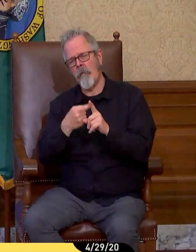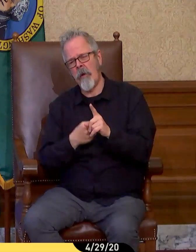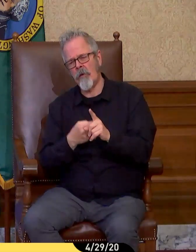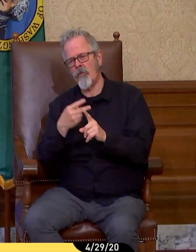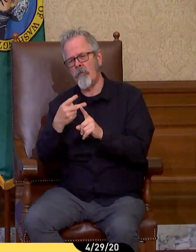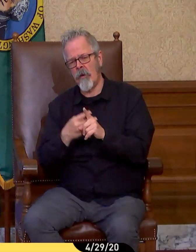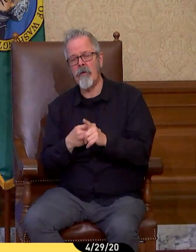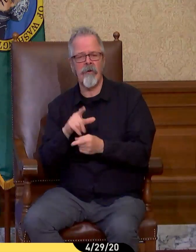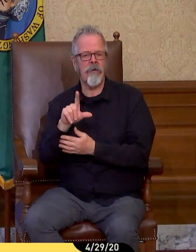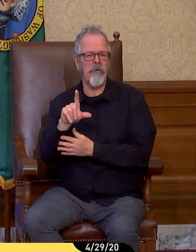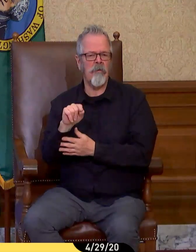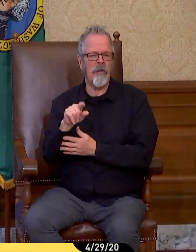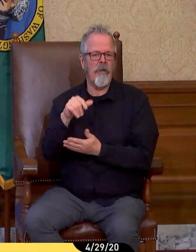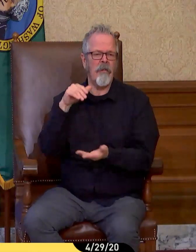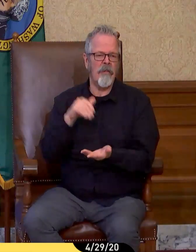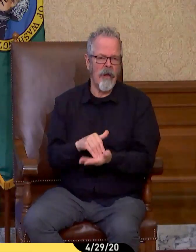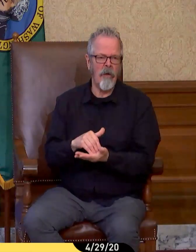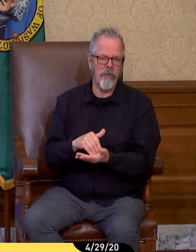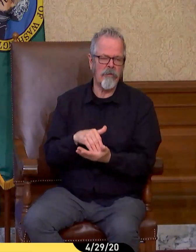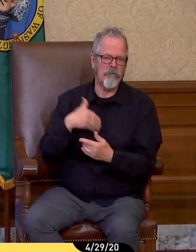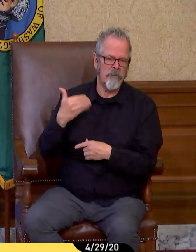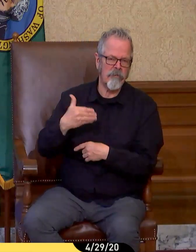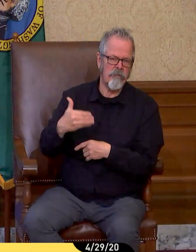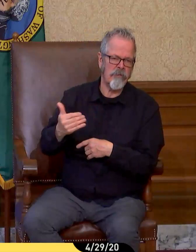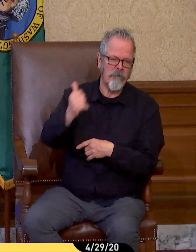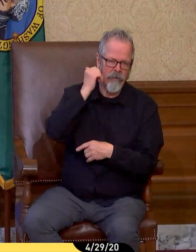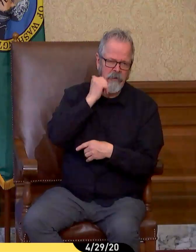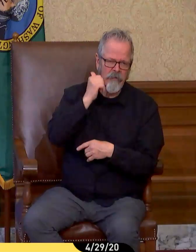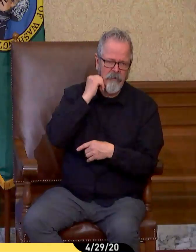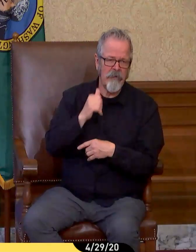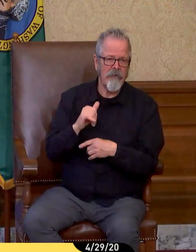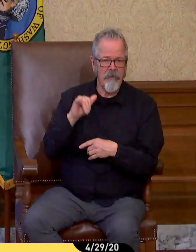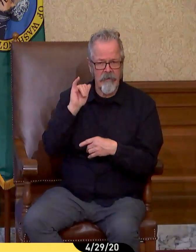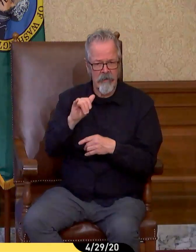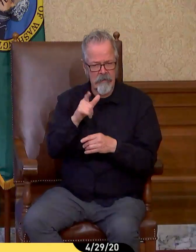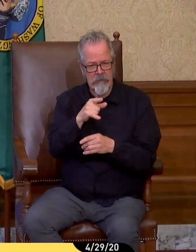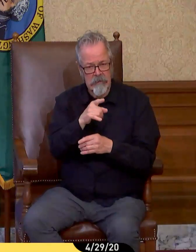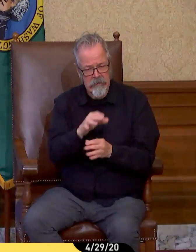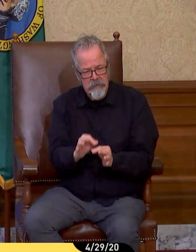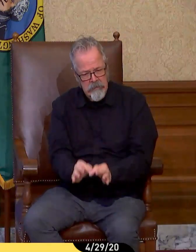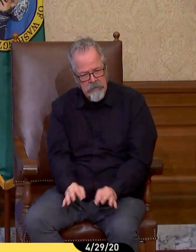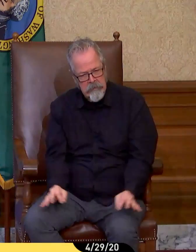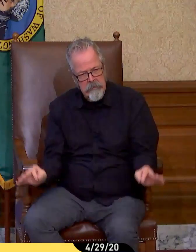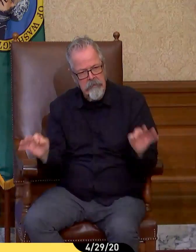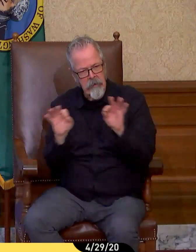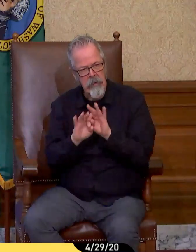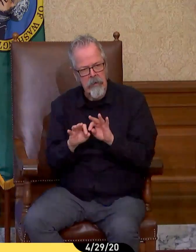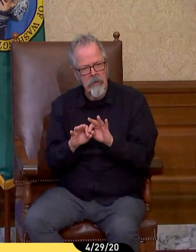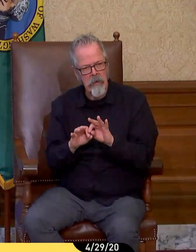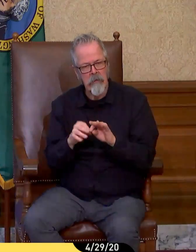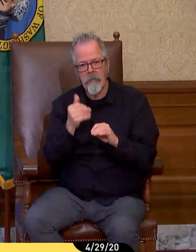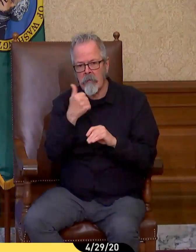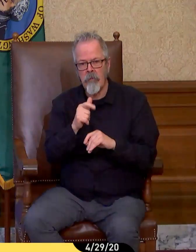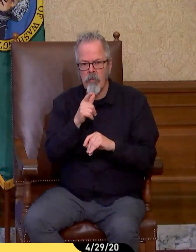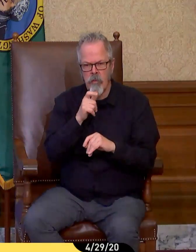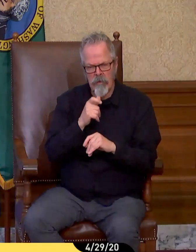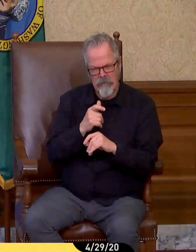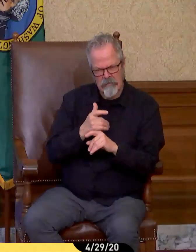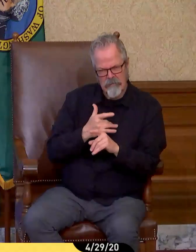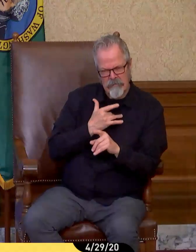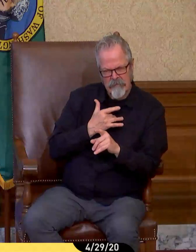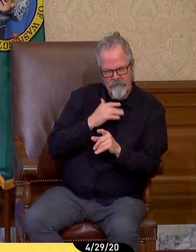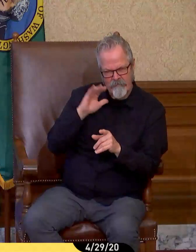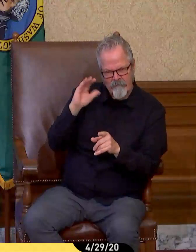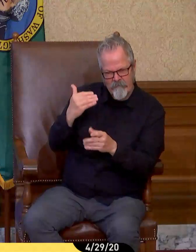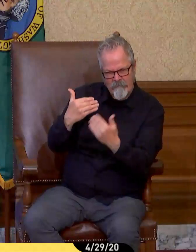need to be able to have that very rapid testing of everyone with symptoms so we can get them isolated. And